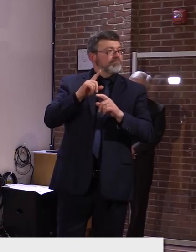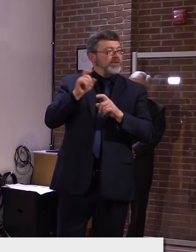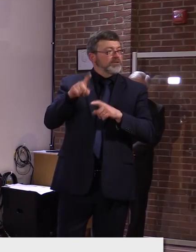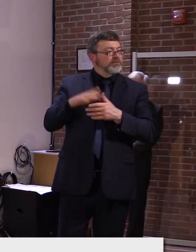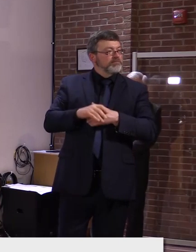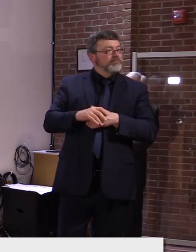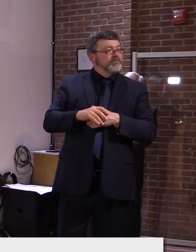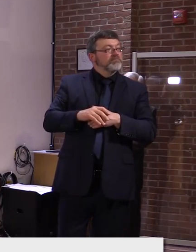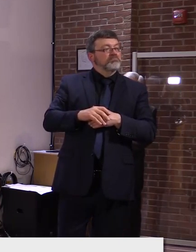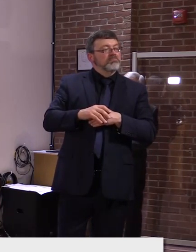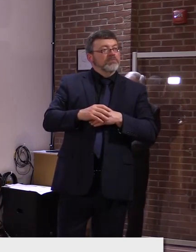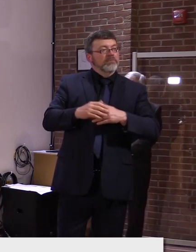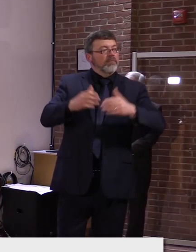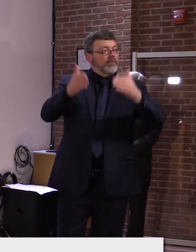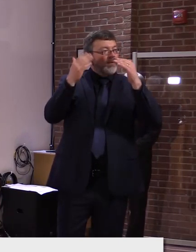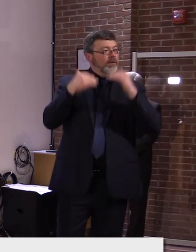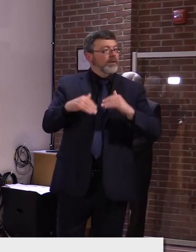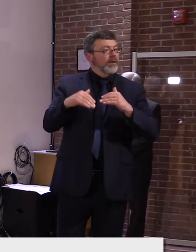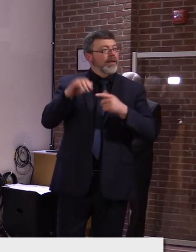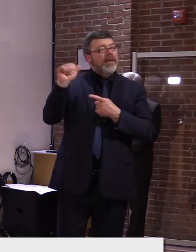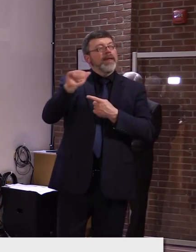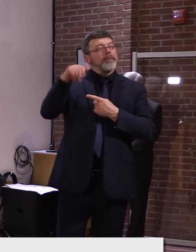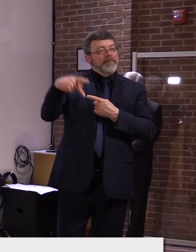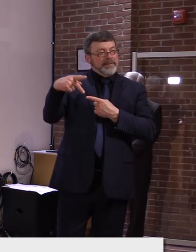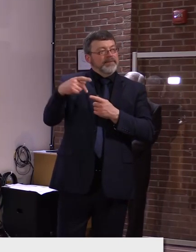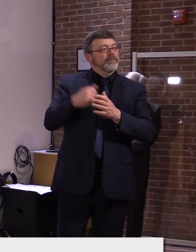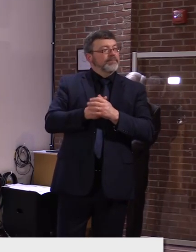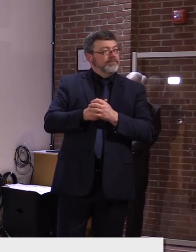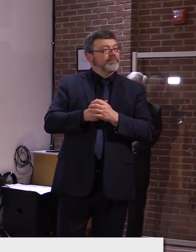Lisa, the Associated Press.